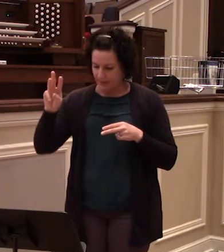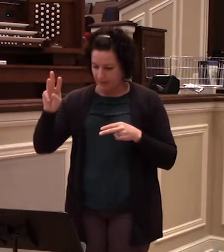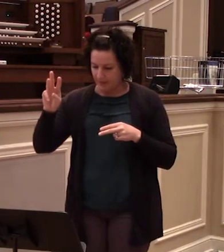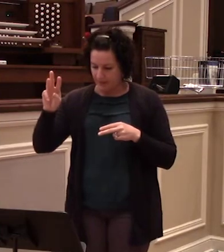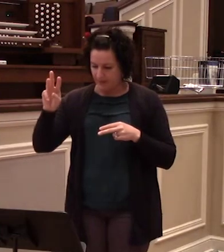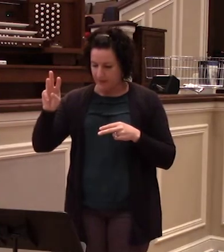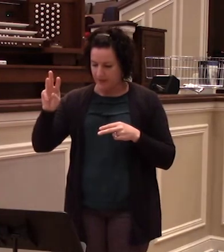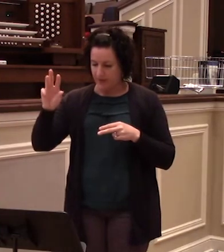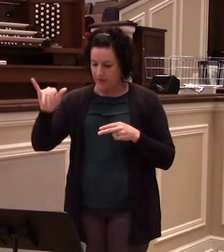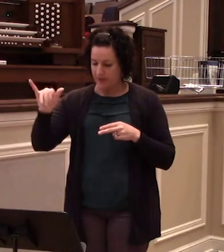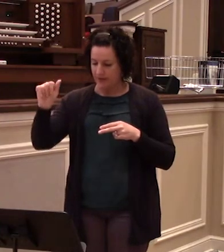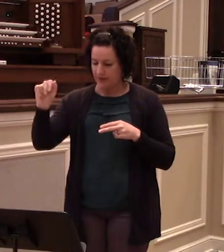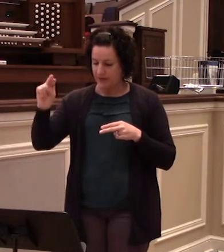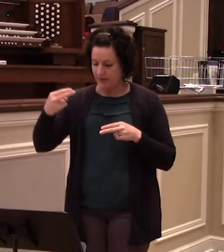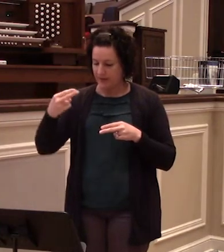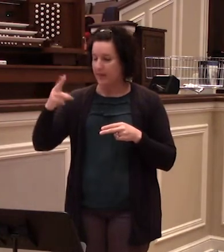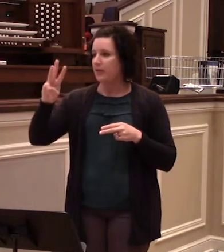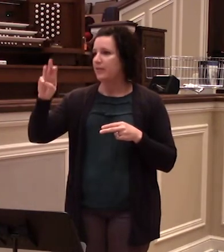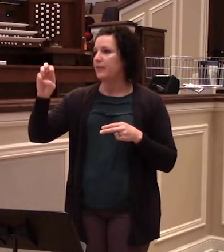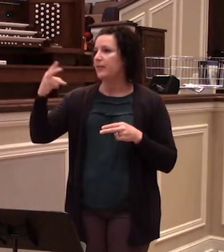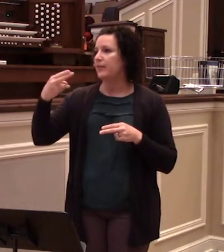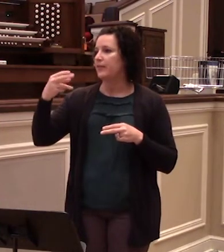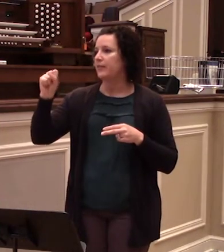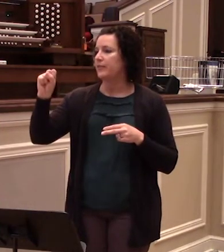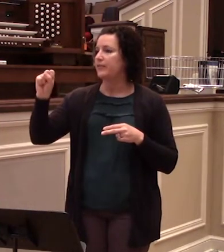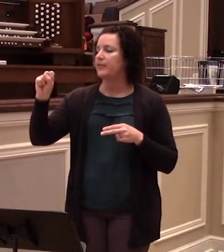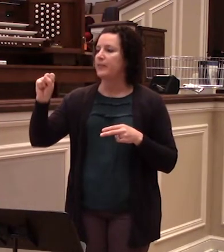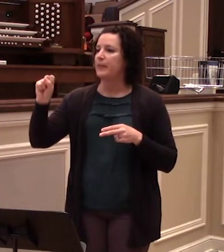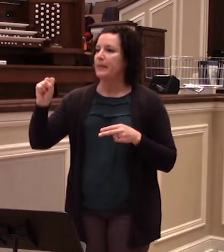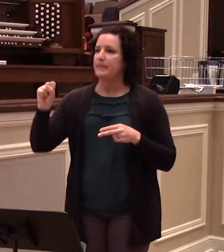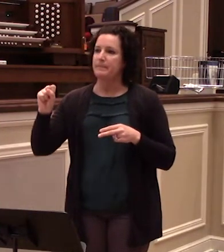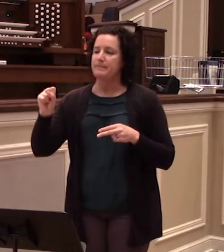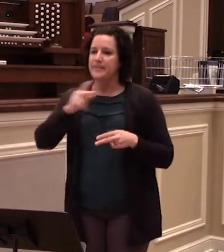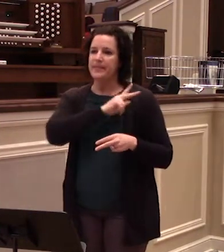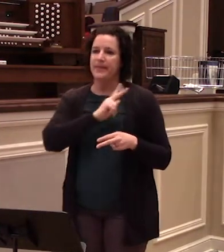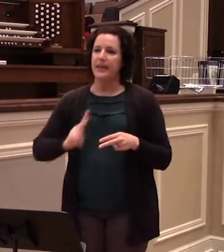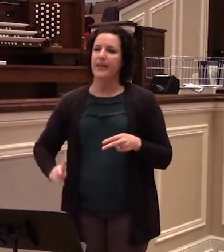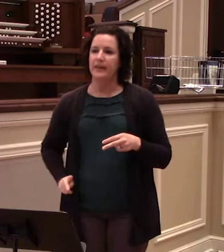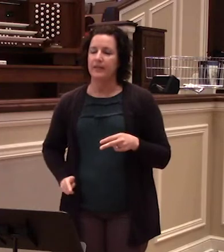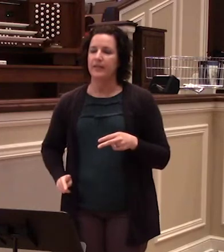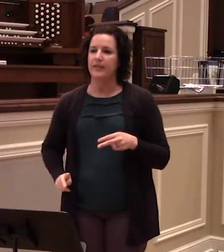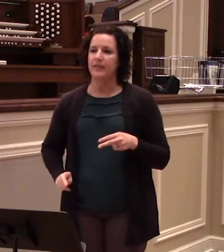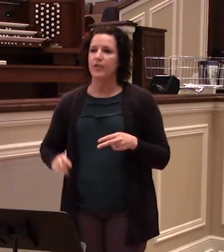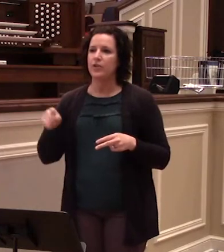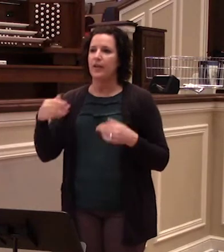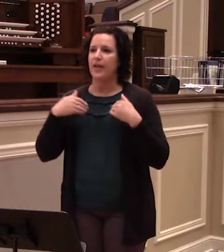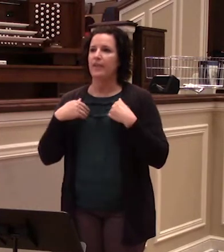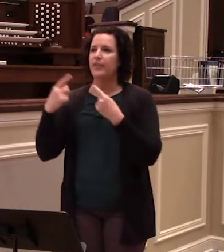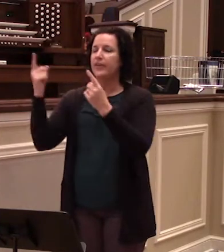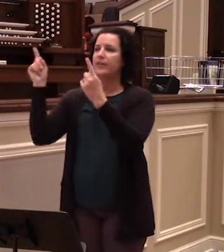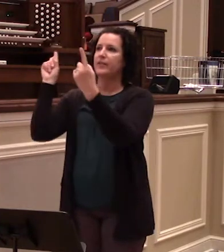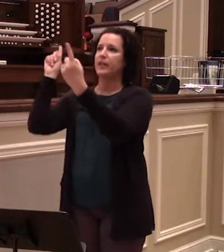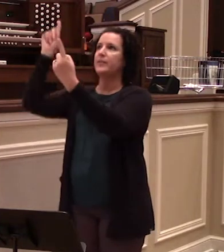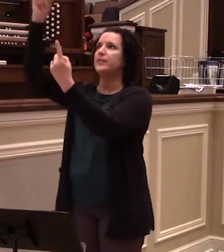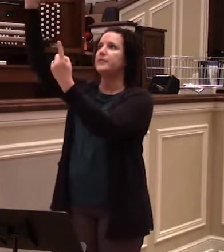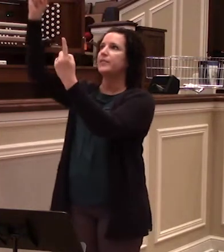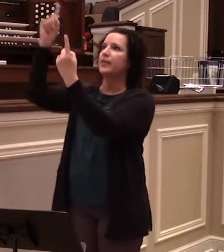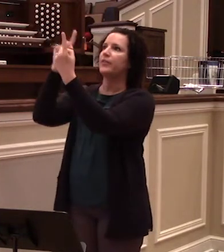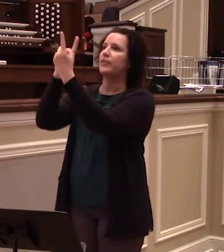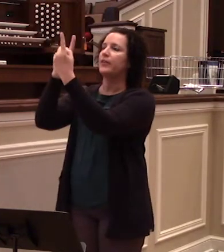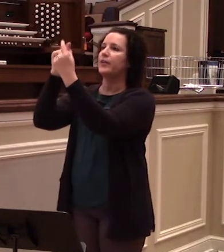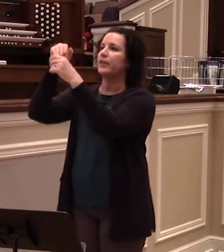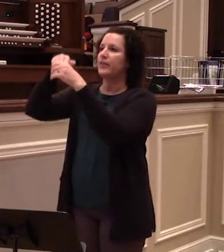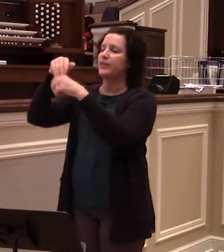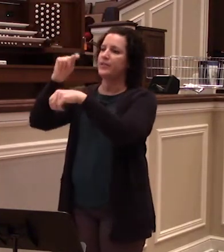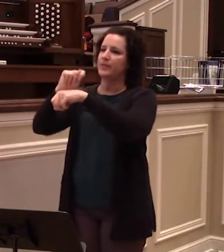one who comes. You have the coming together here in the temple of the Father and the Son and